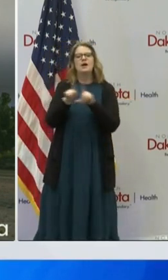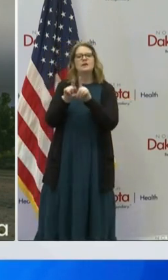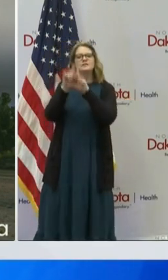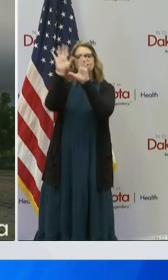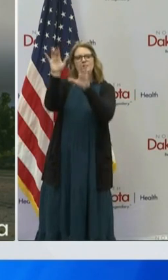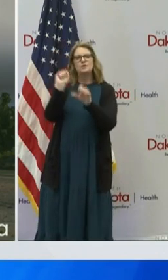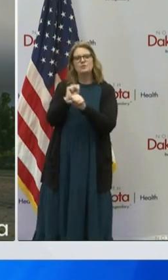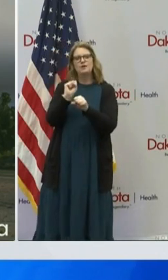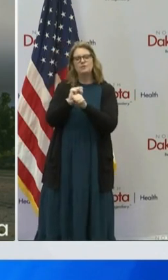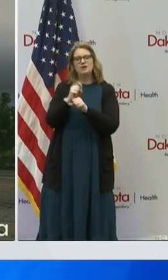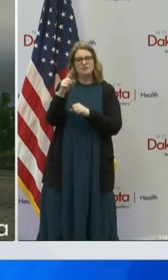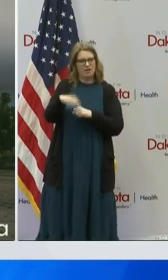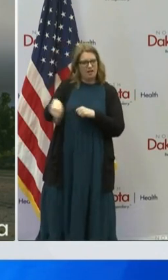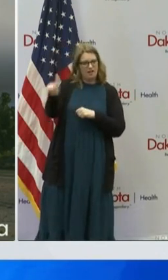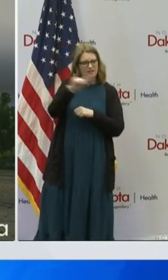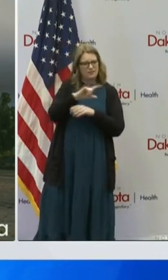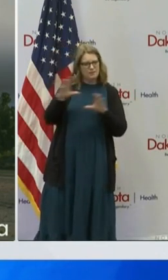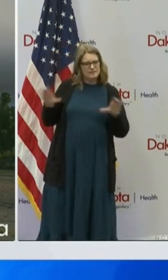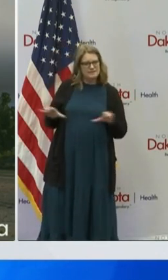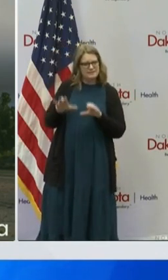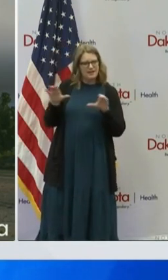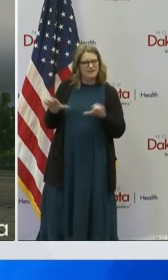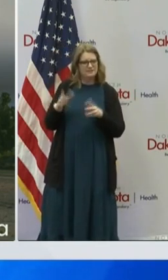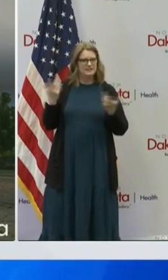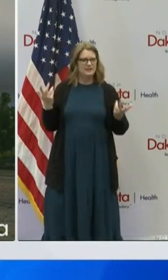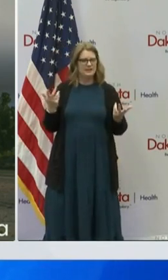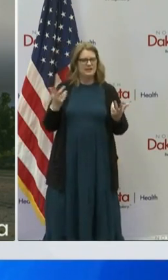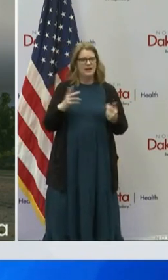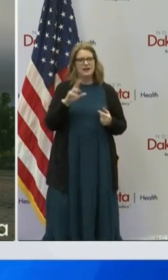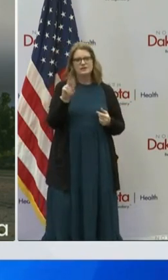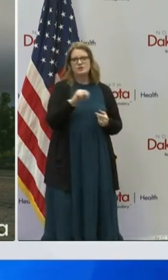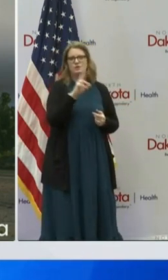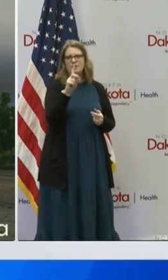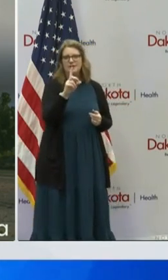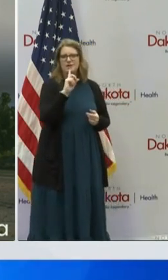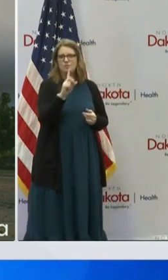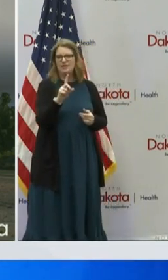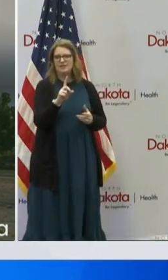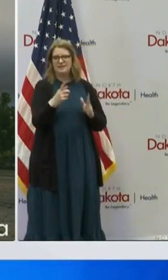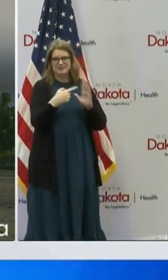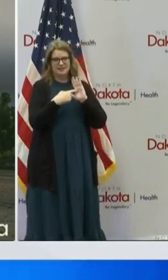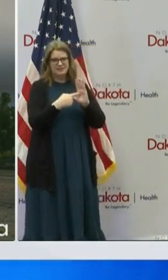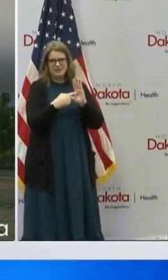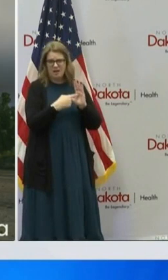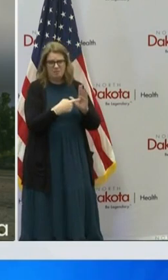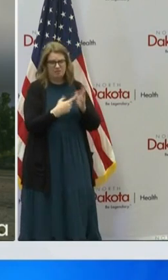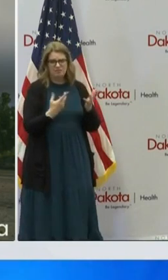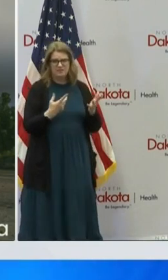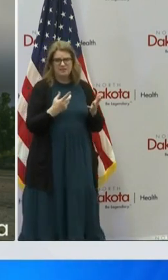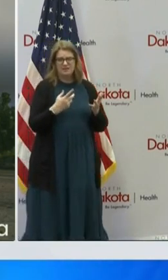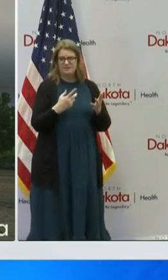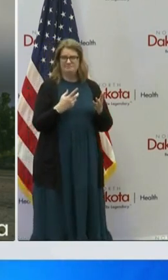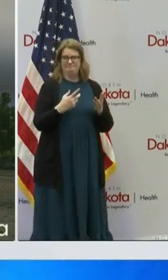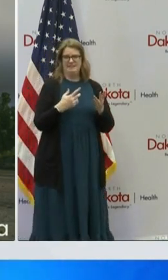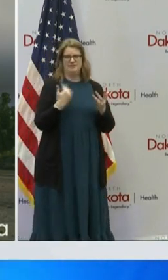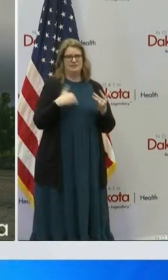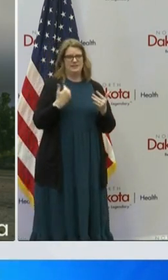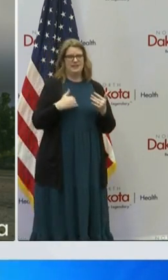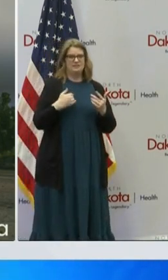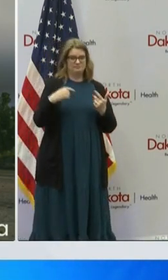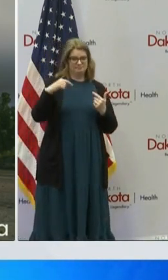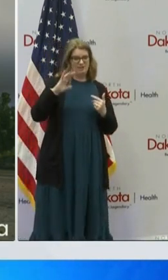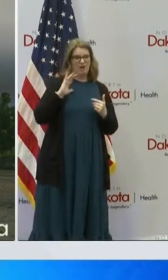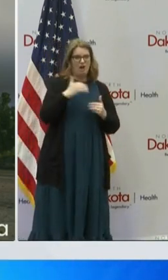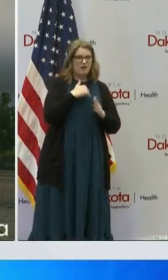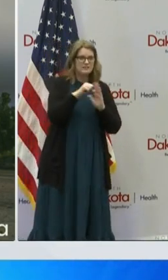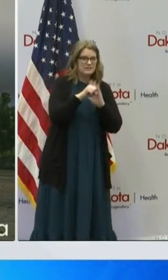everybody in North Dakota has done is, again, I think North Dakota is coming up as an example among all states as people who've done a great job